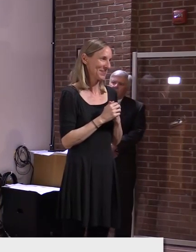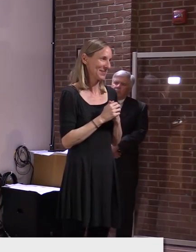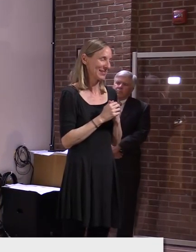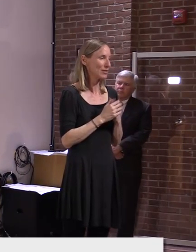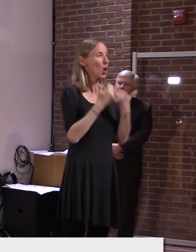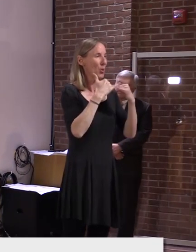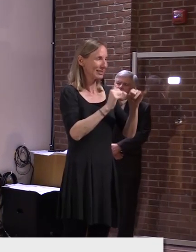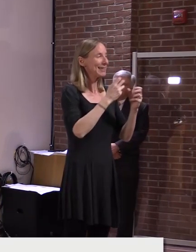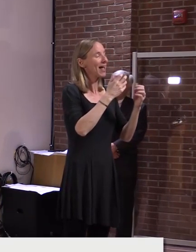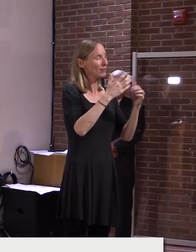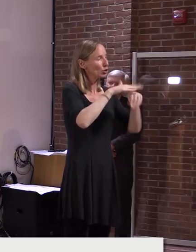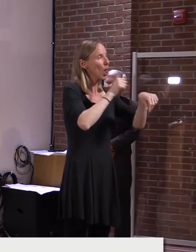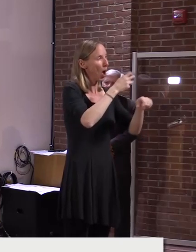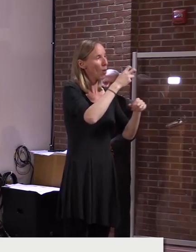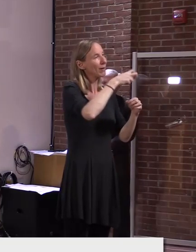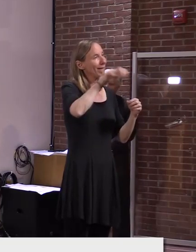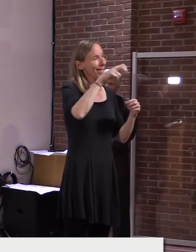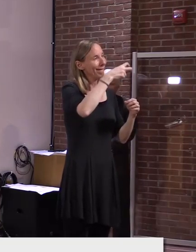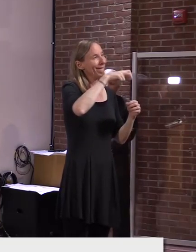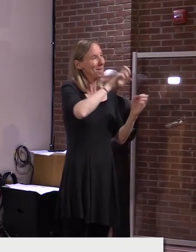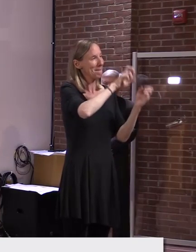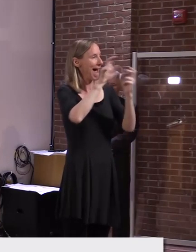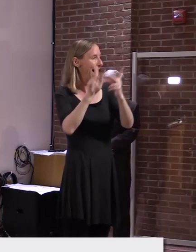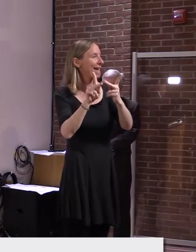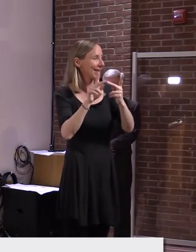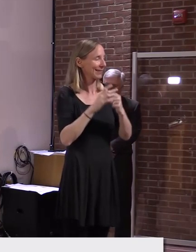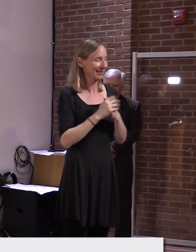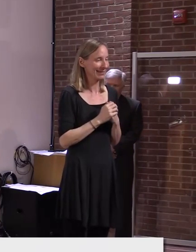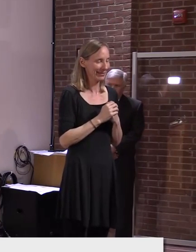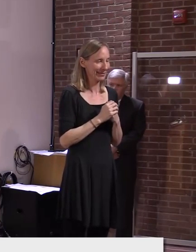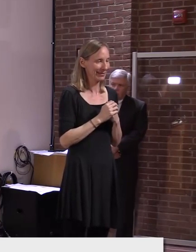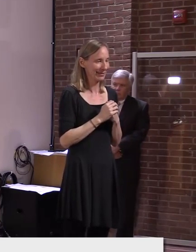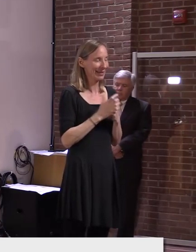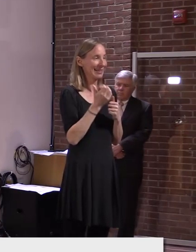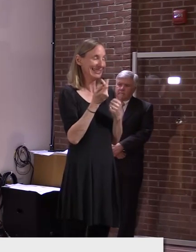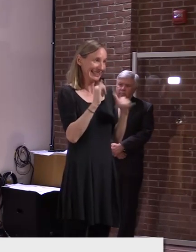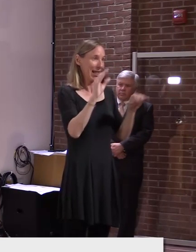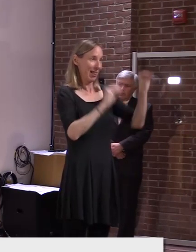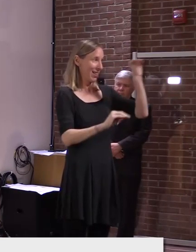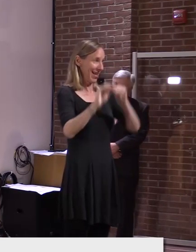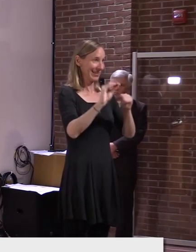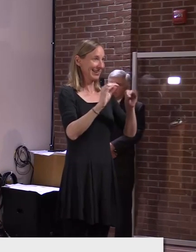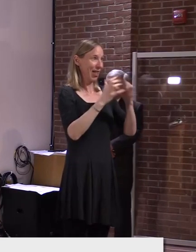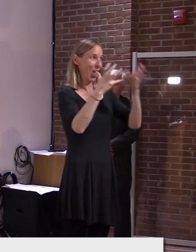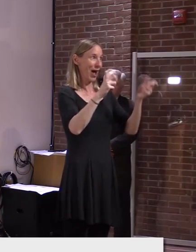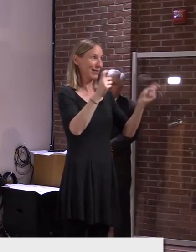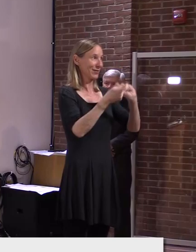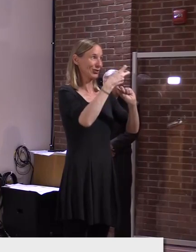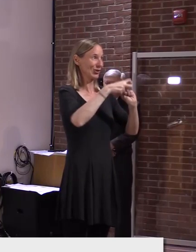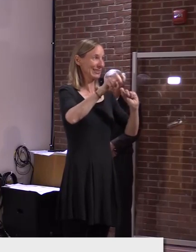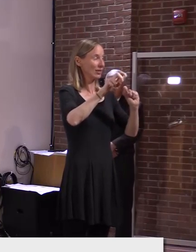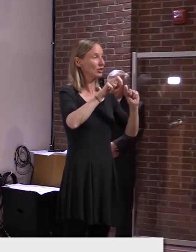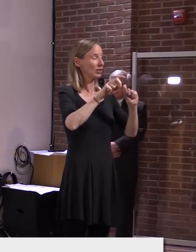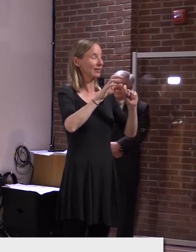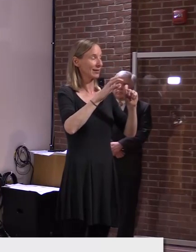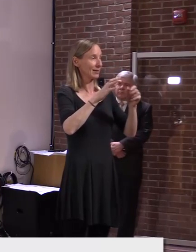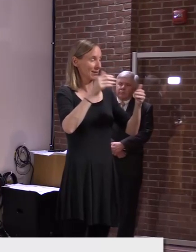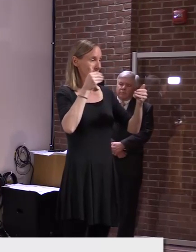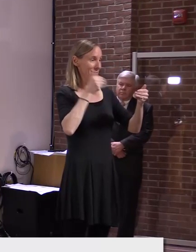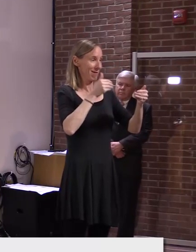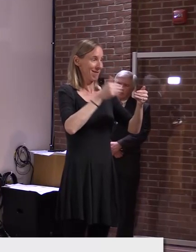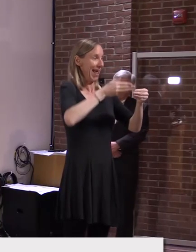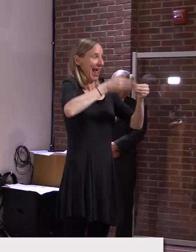we're still seeing some reshuffling because we're transitioning out of this state of emergency ourselves.